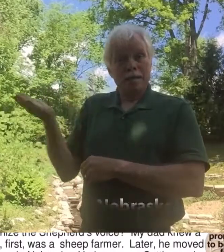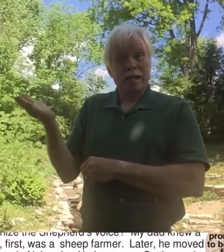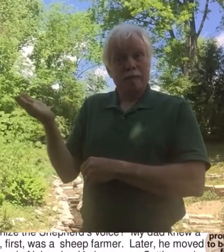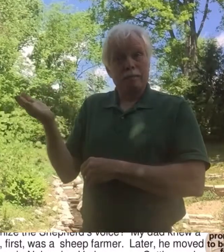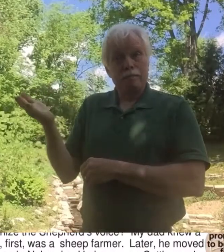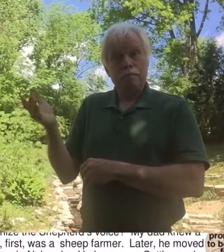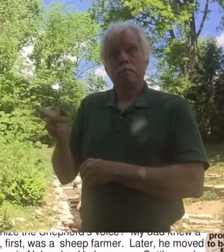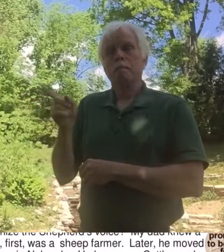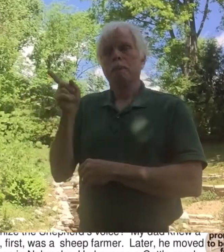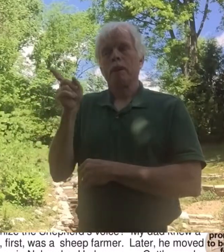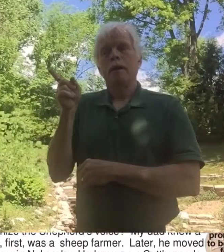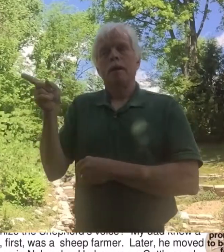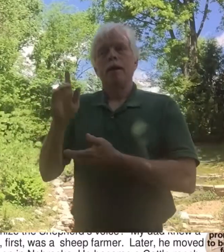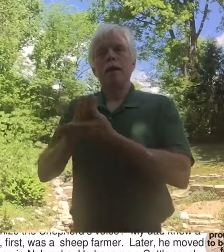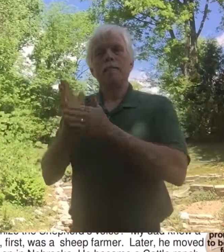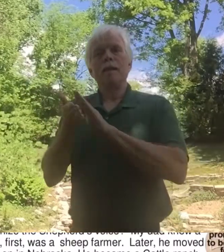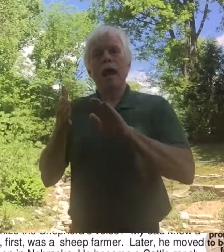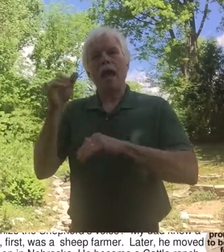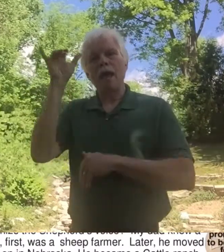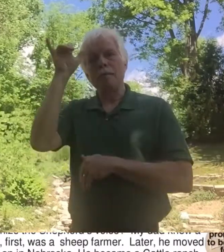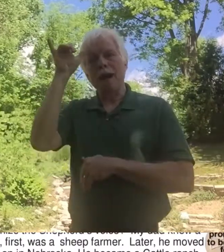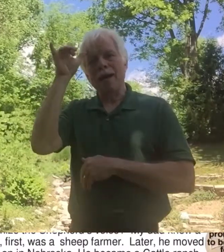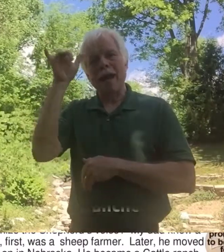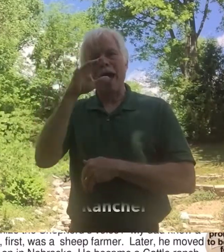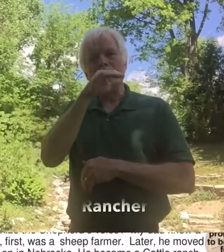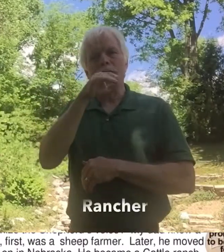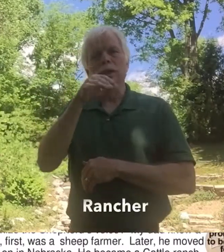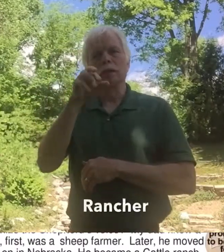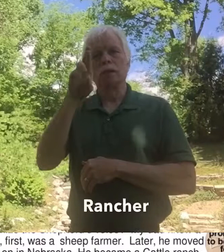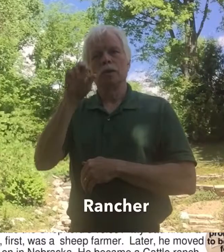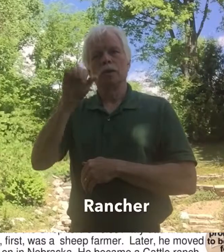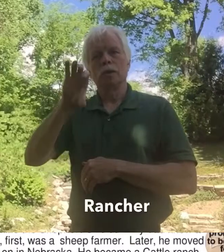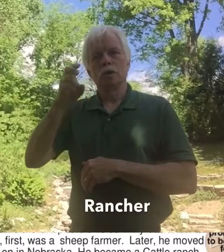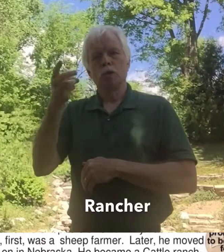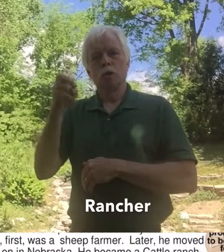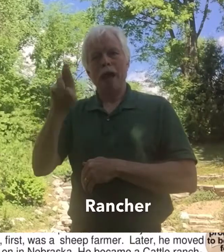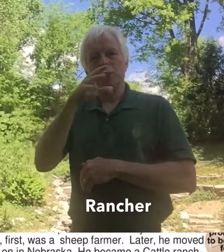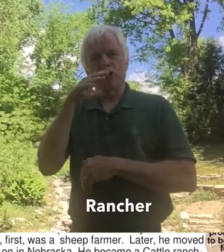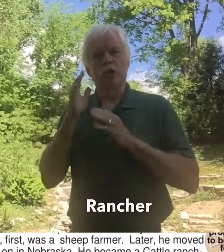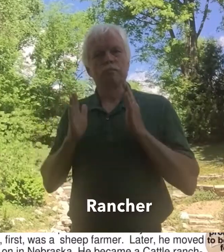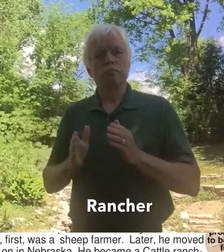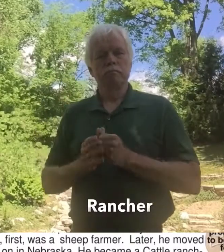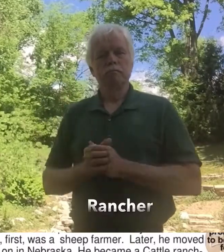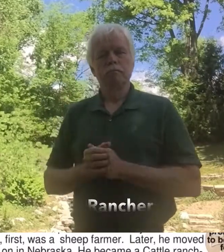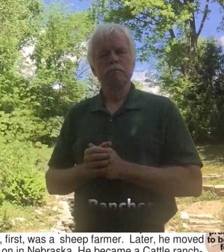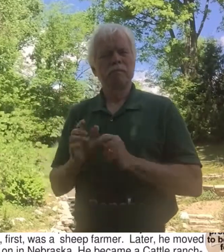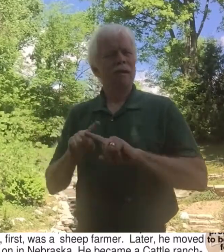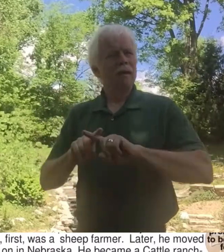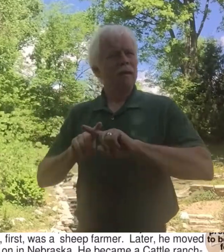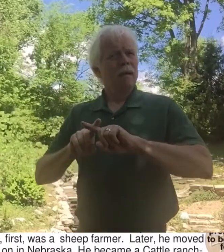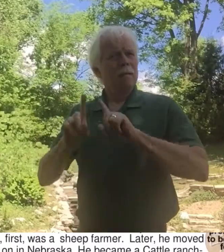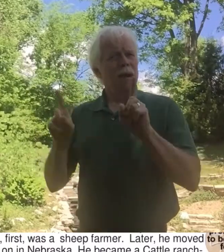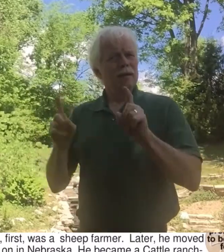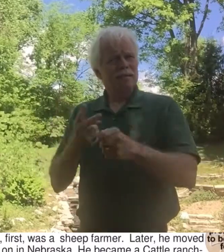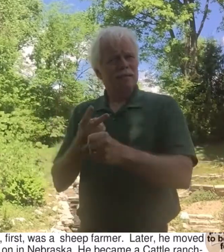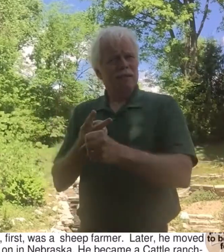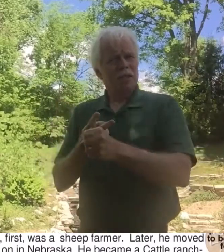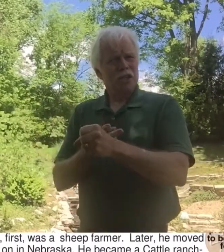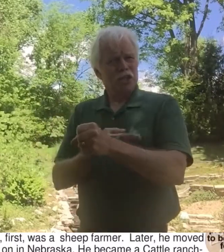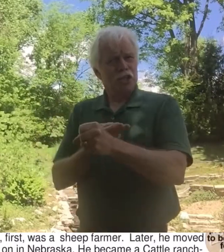Nebraska. He became a cattle rancher. But